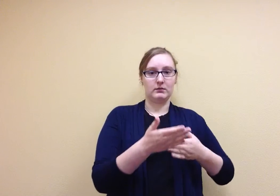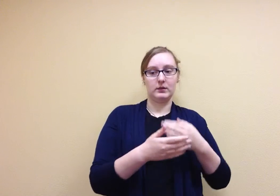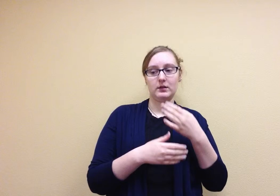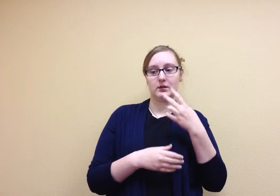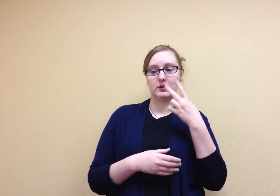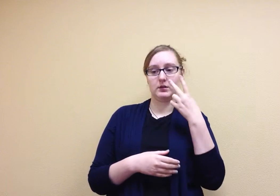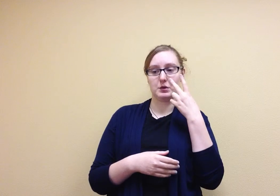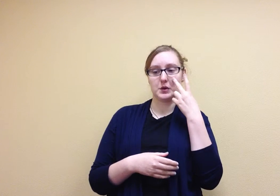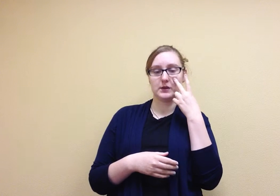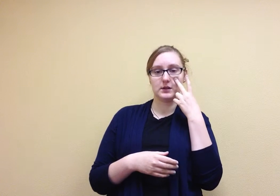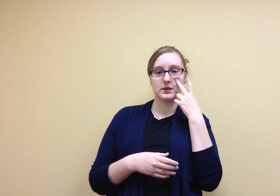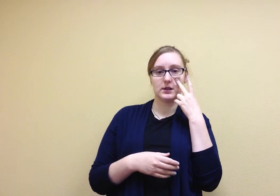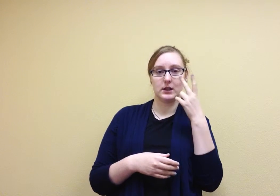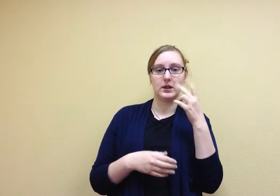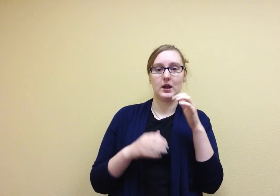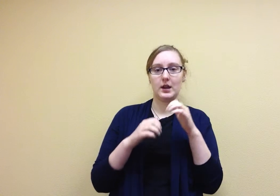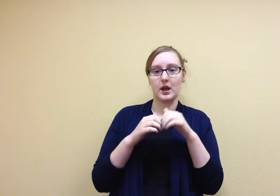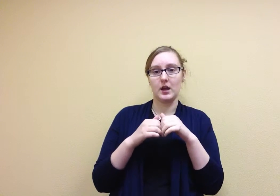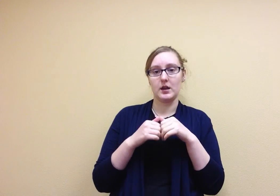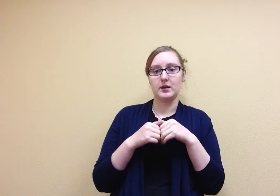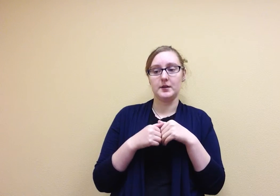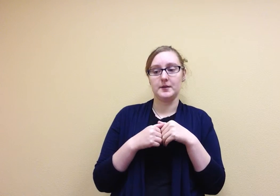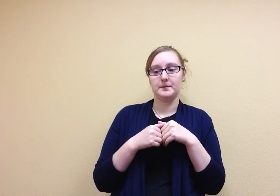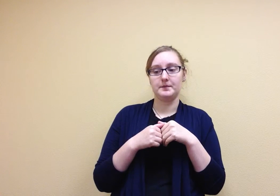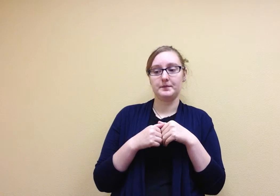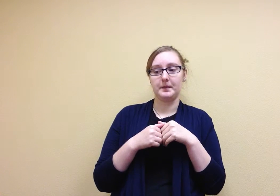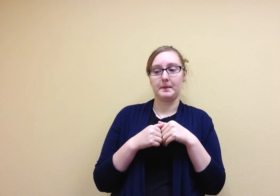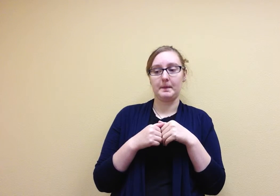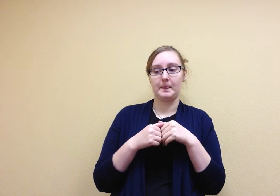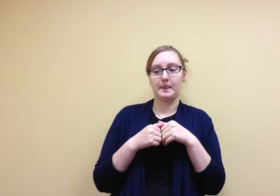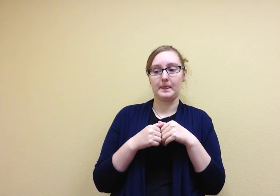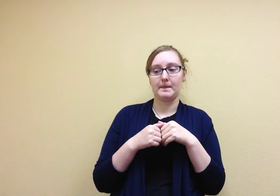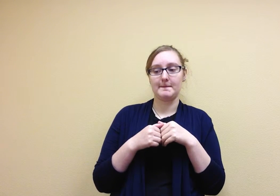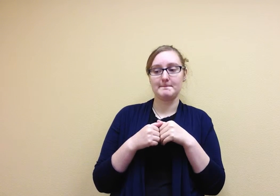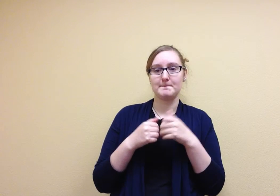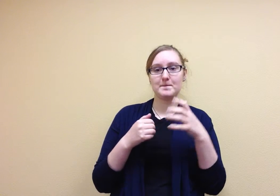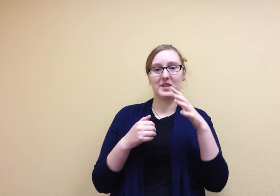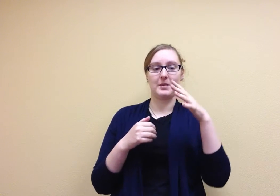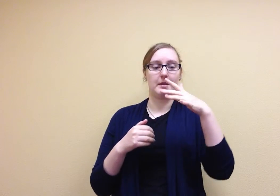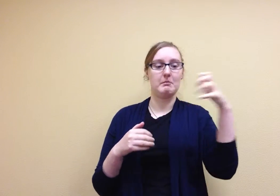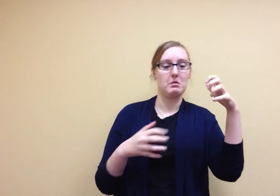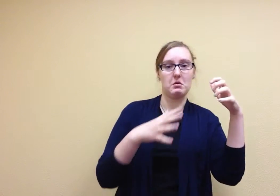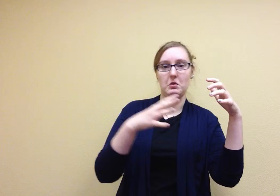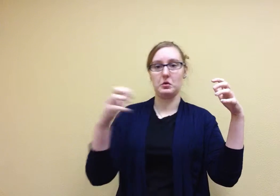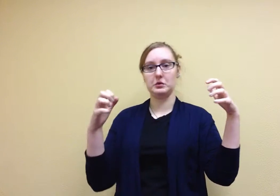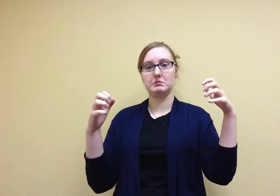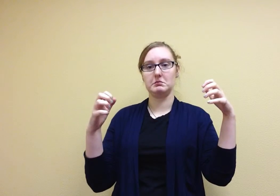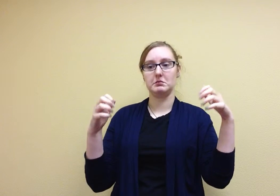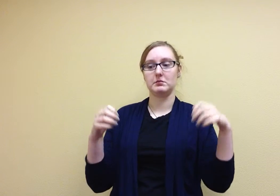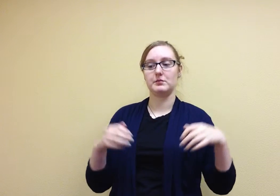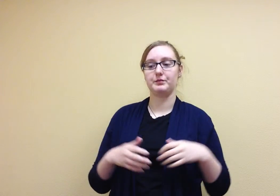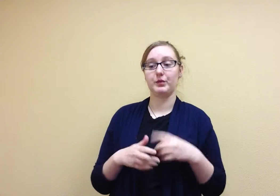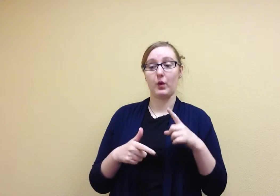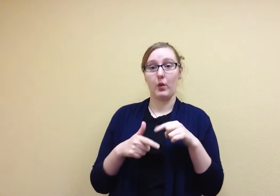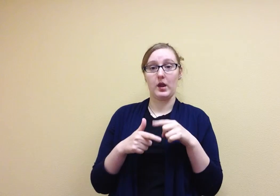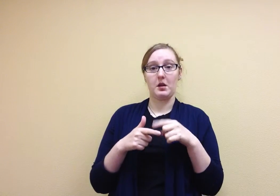they're definitely kind of being pulled one way or another? When I go out